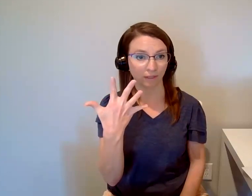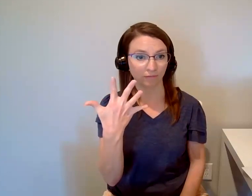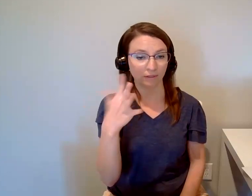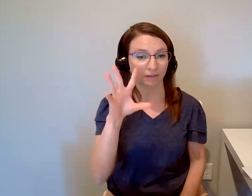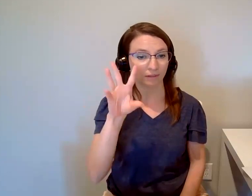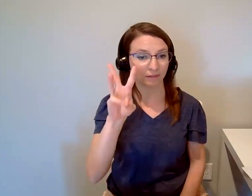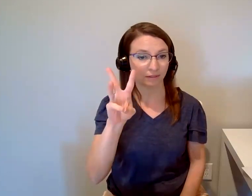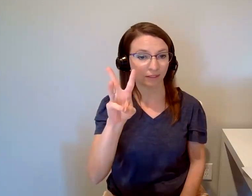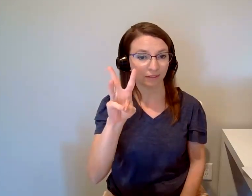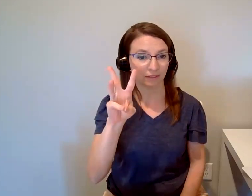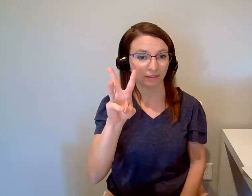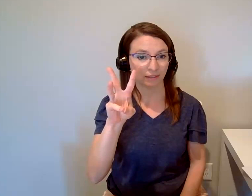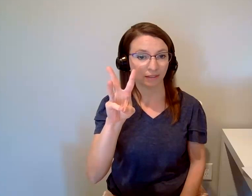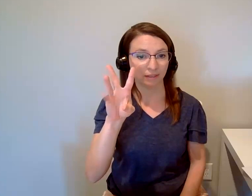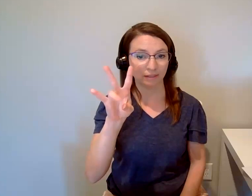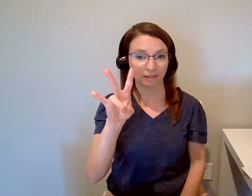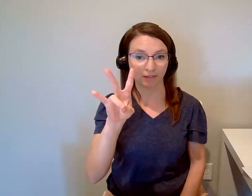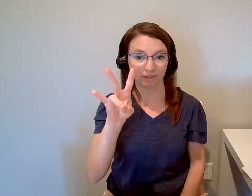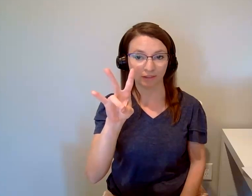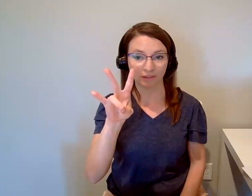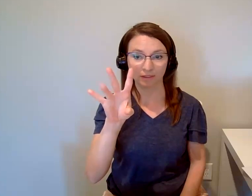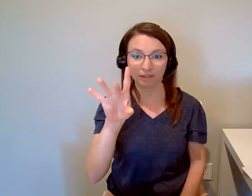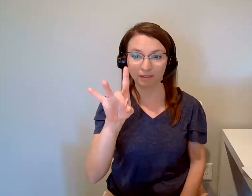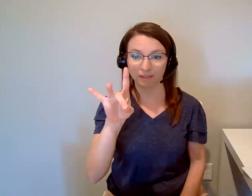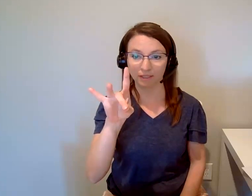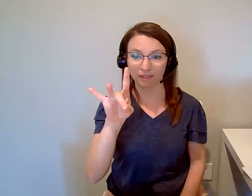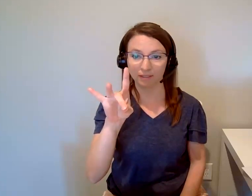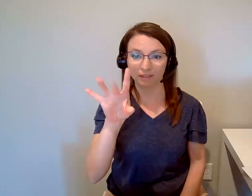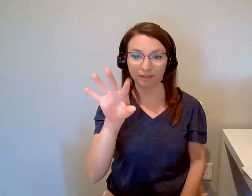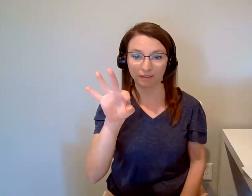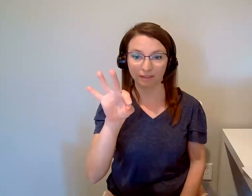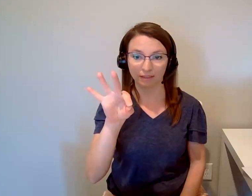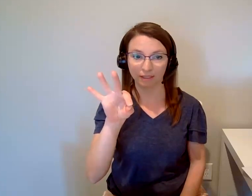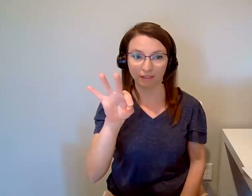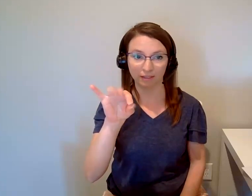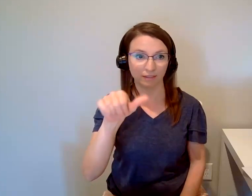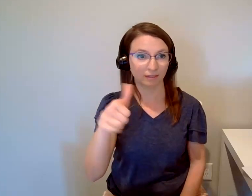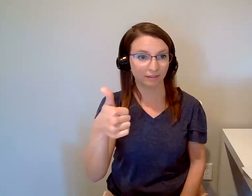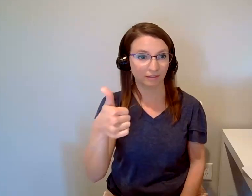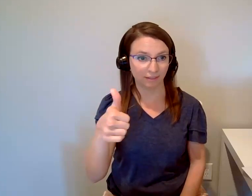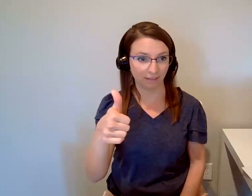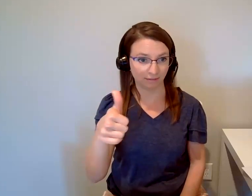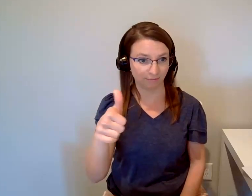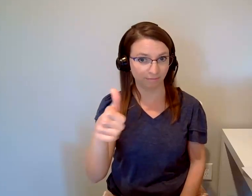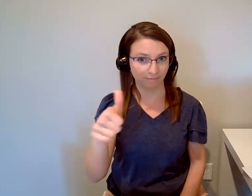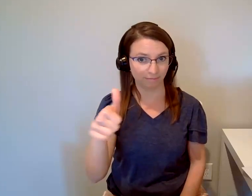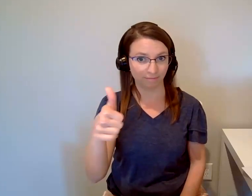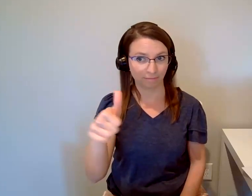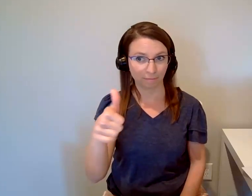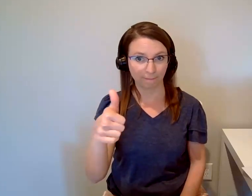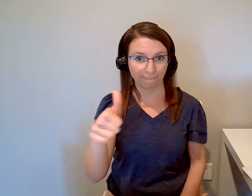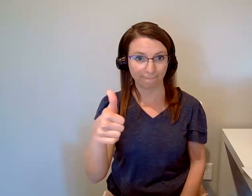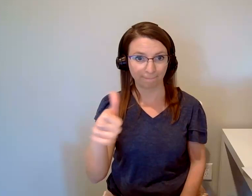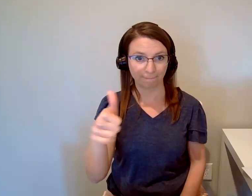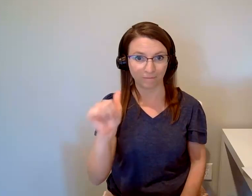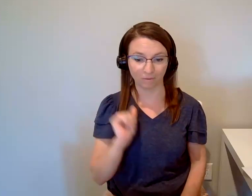5, 6, 7, 8, 9, 10. All